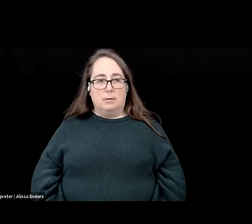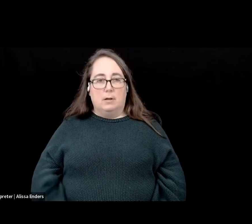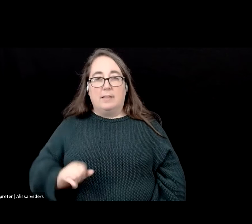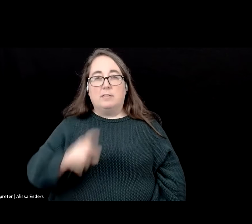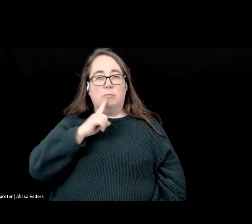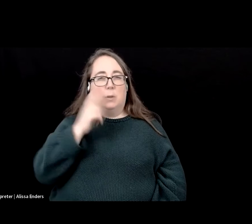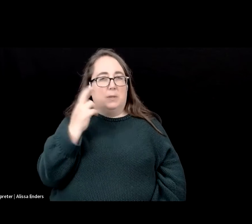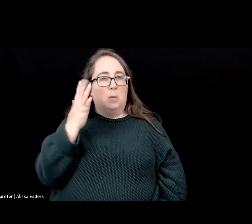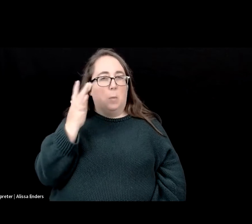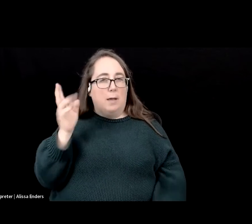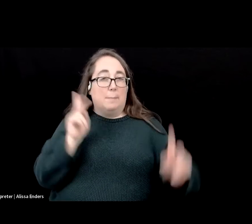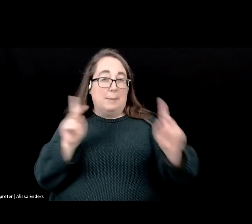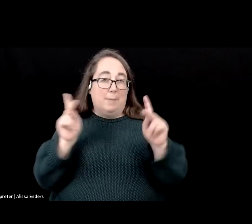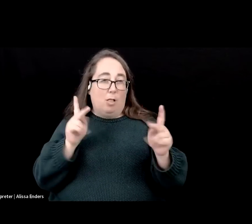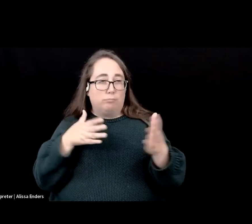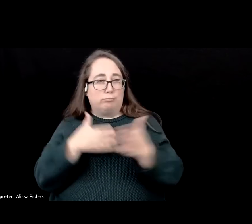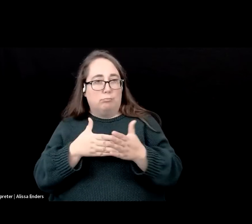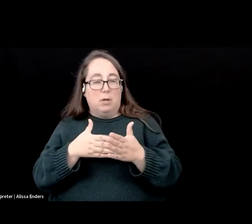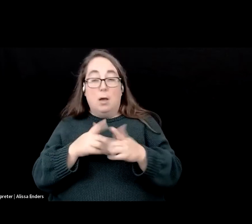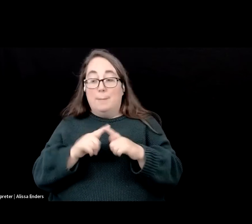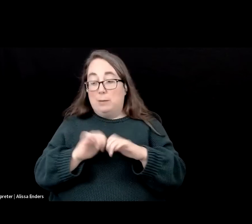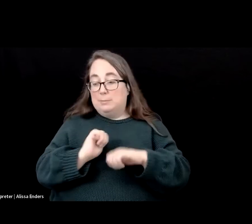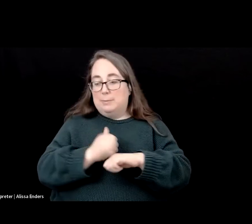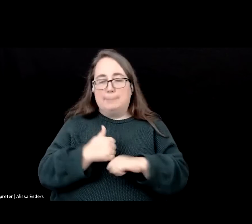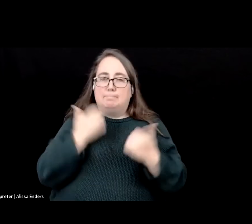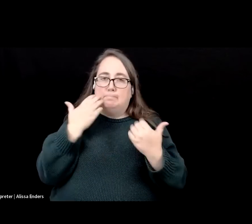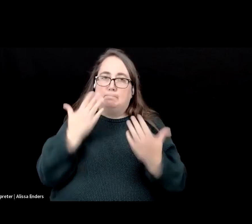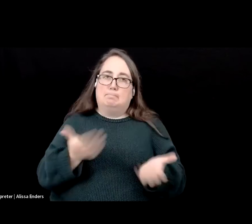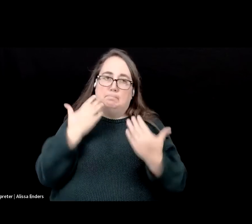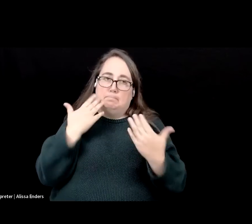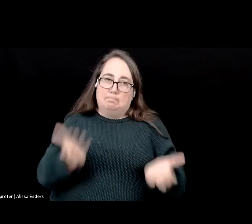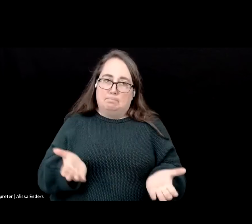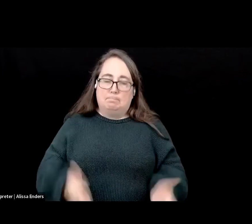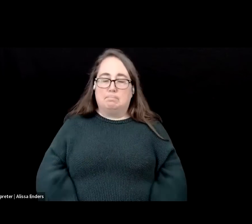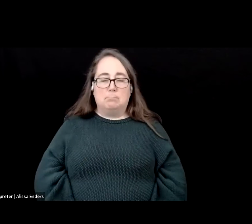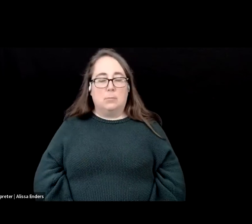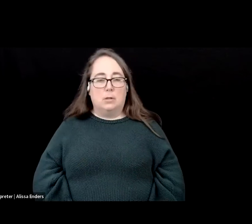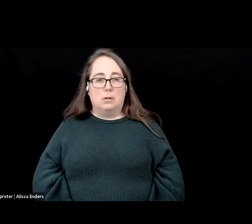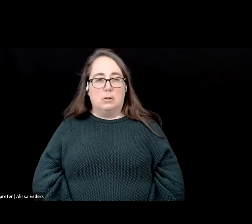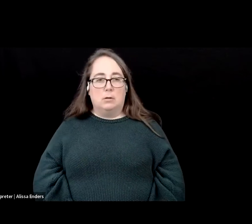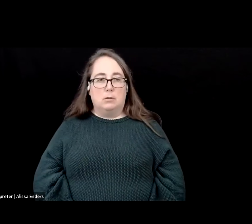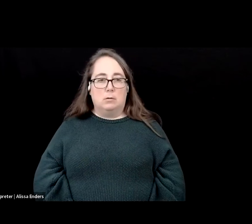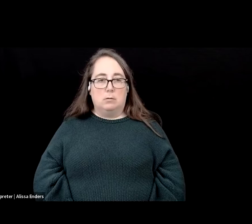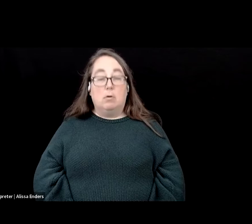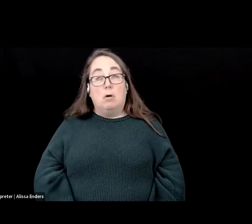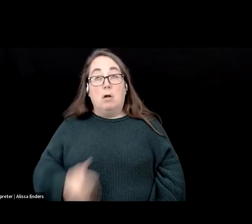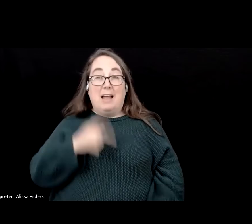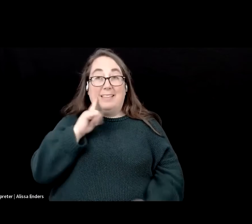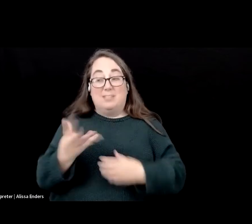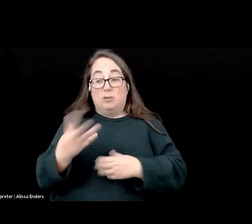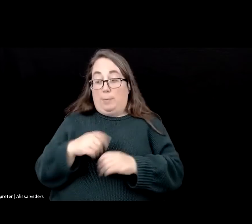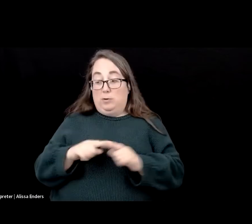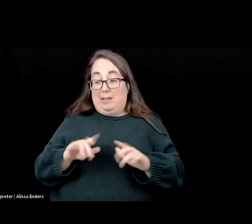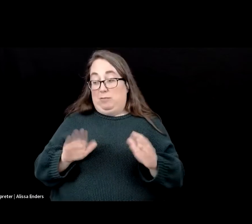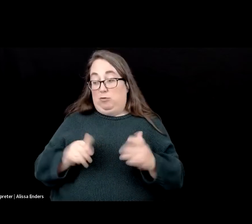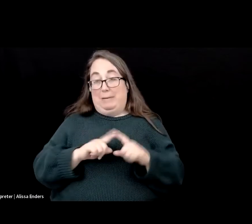why people have opposed it. In terms of how it's implemented, I couldn't really speak to that. I mean, I think it's implemented in different ways. I think that from